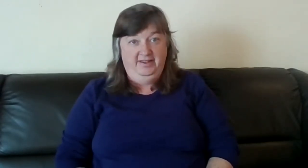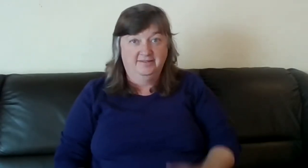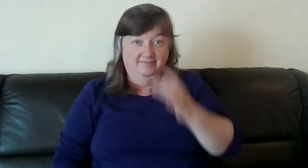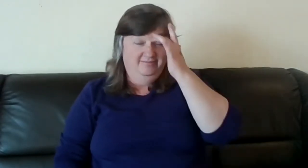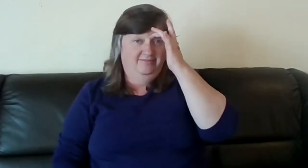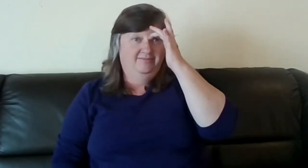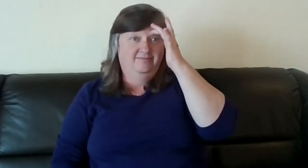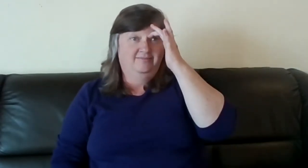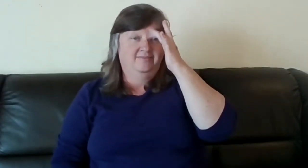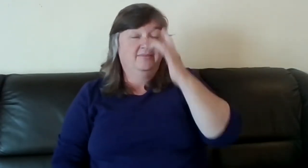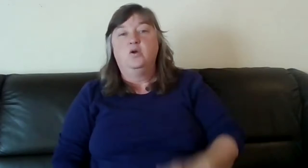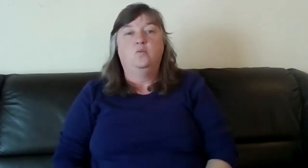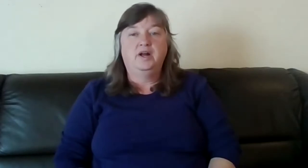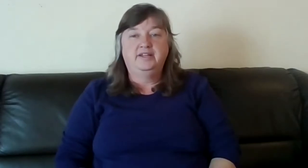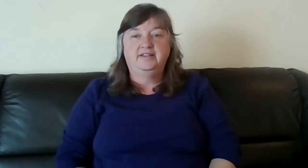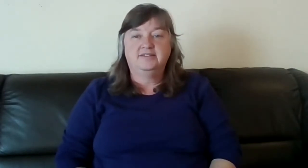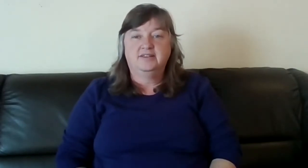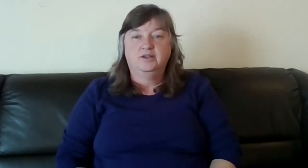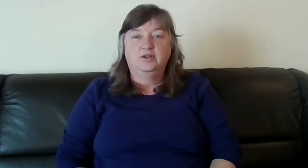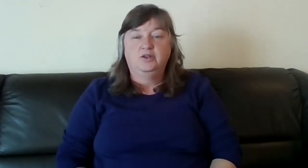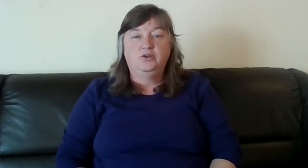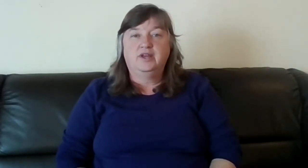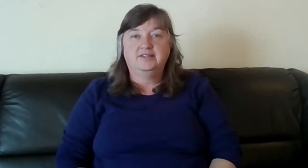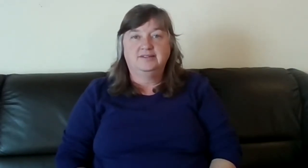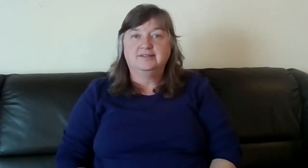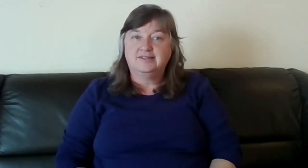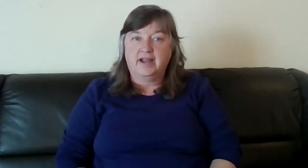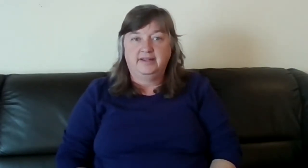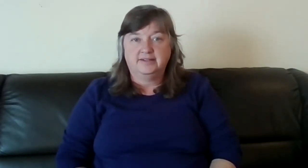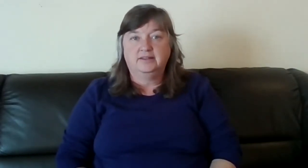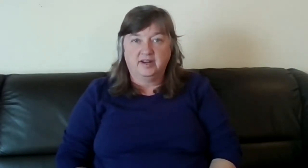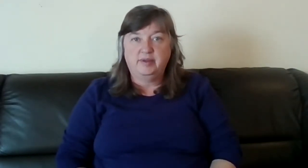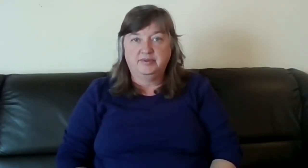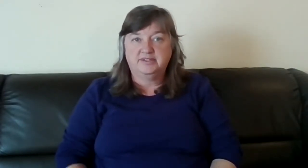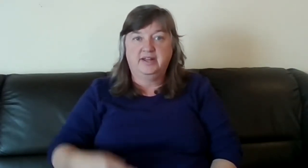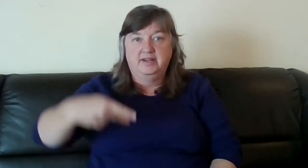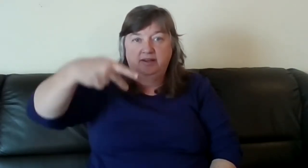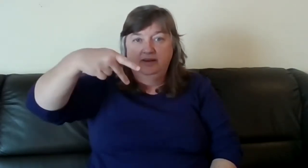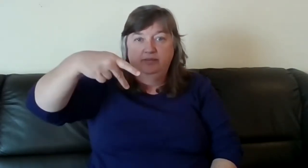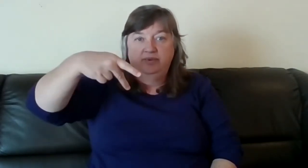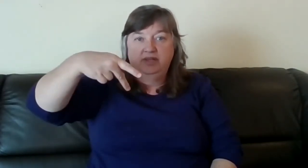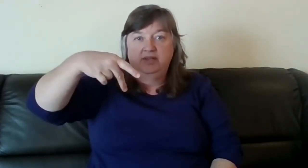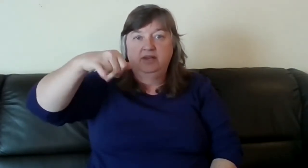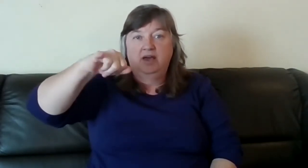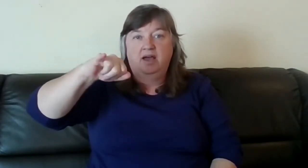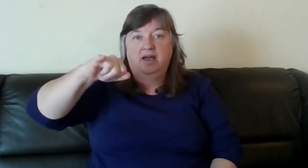ways. One is you can sign it. A lot of people sign it.